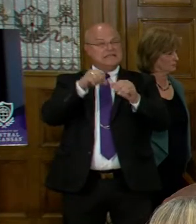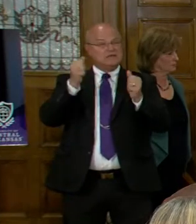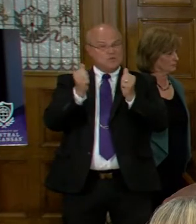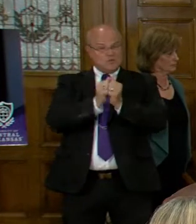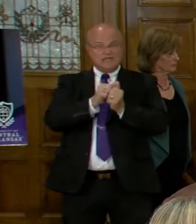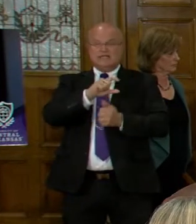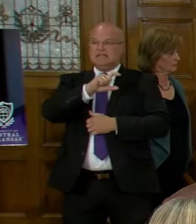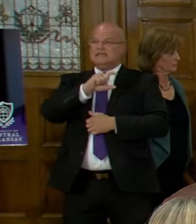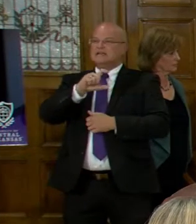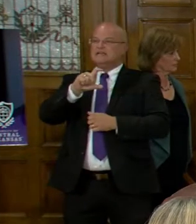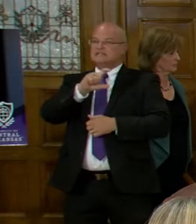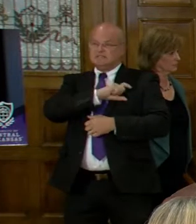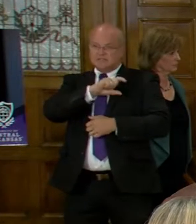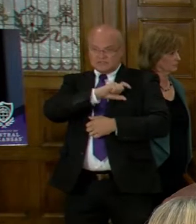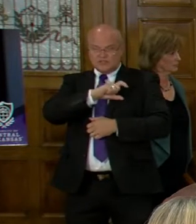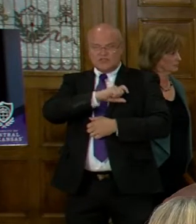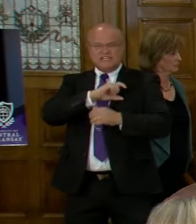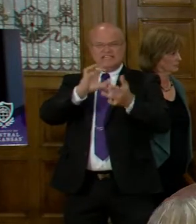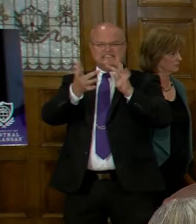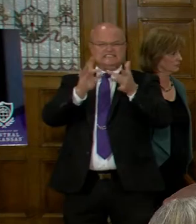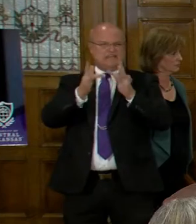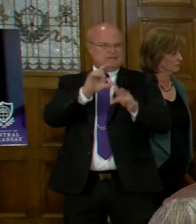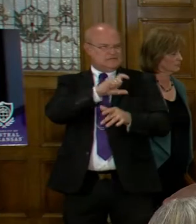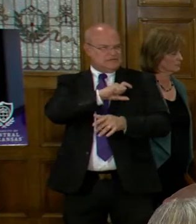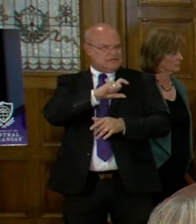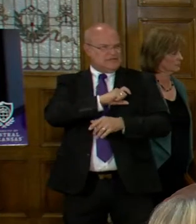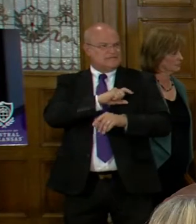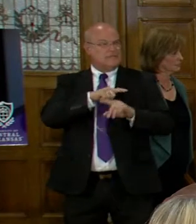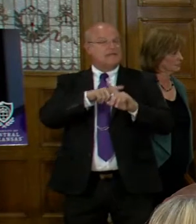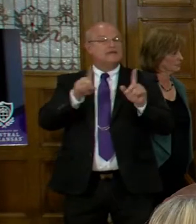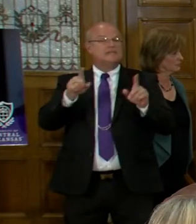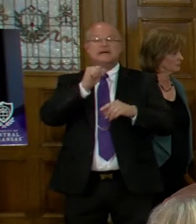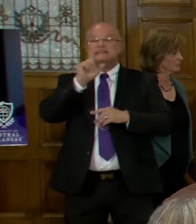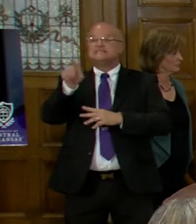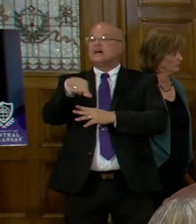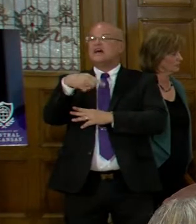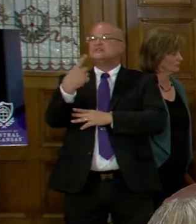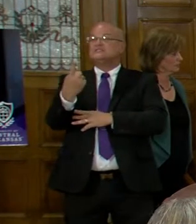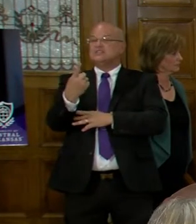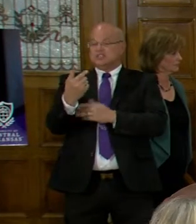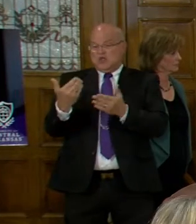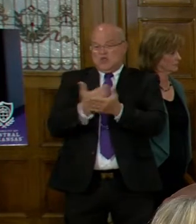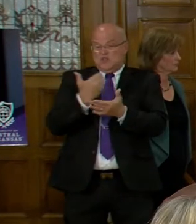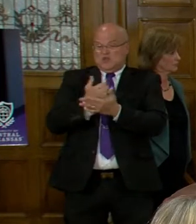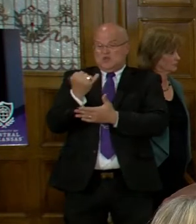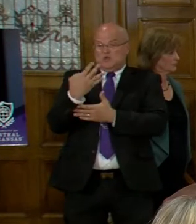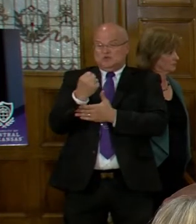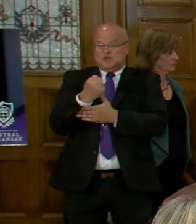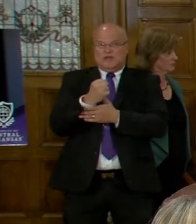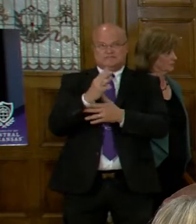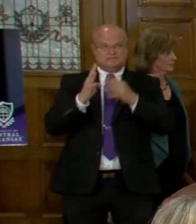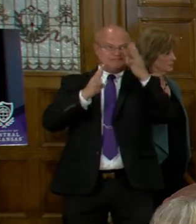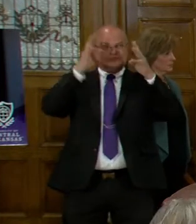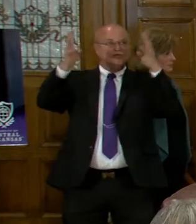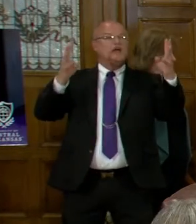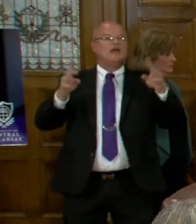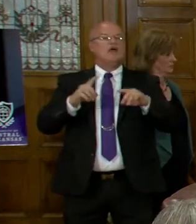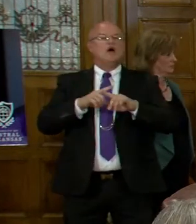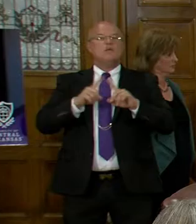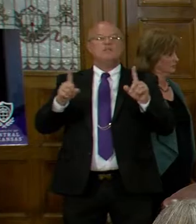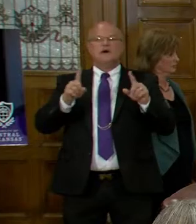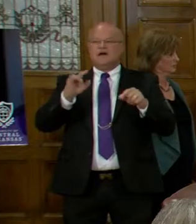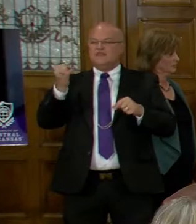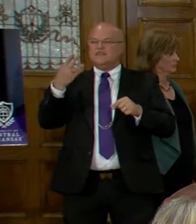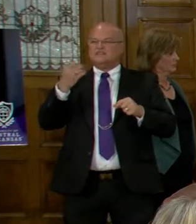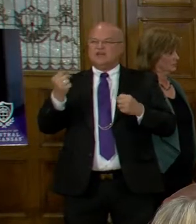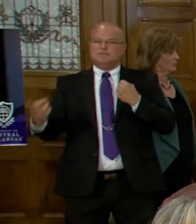cybersecurity, but the other thing to notice is it's not just the new jobs that we create, it's the jobs that we